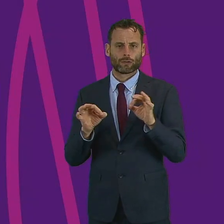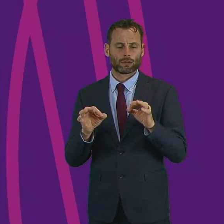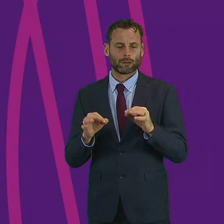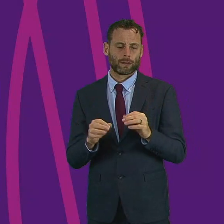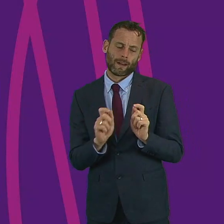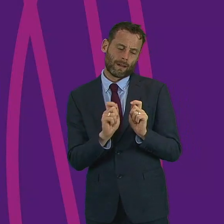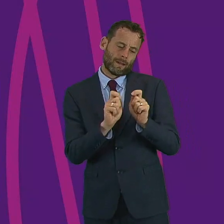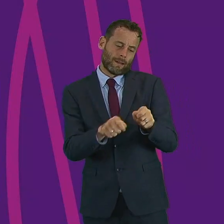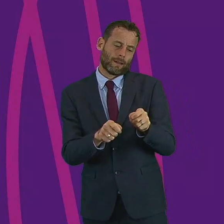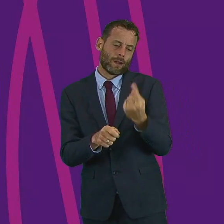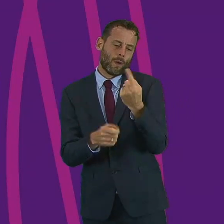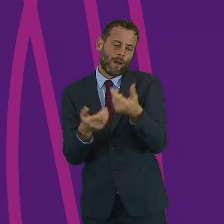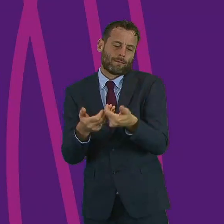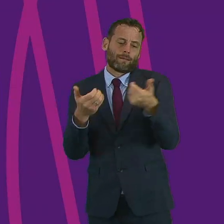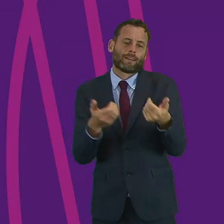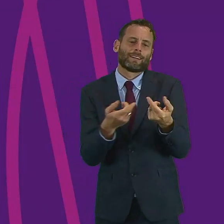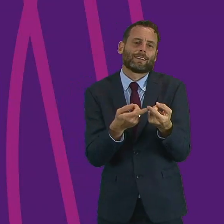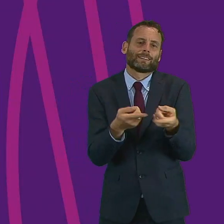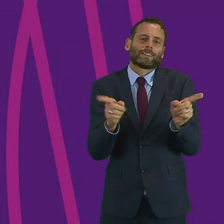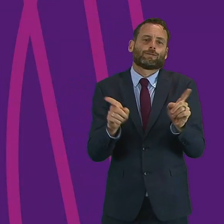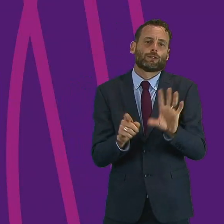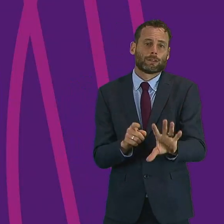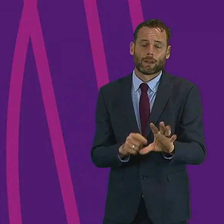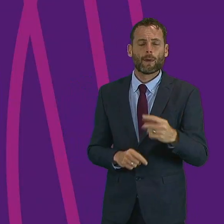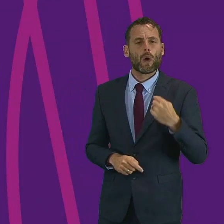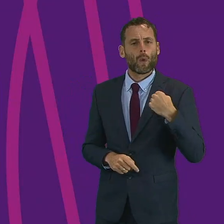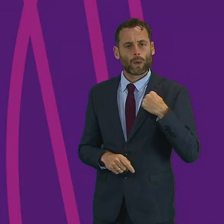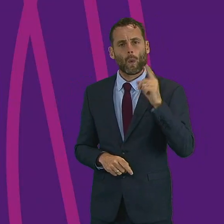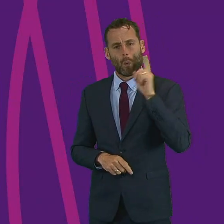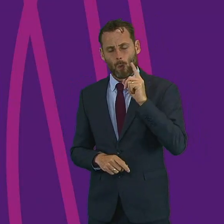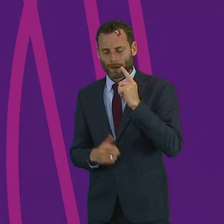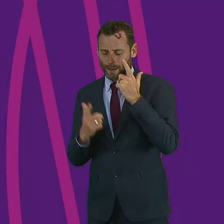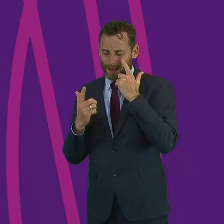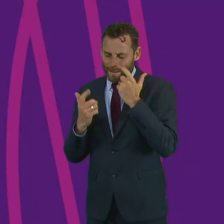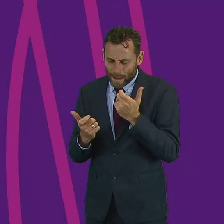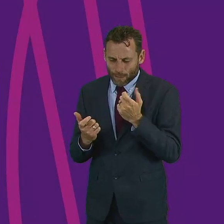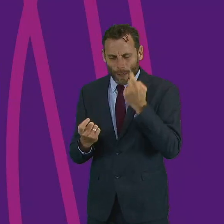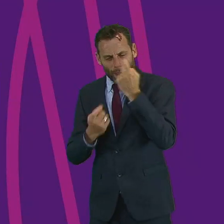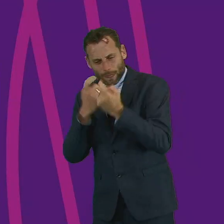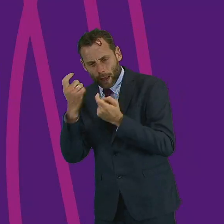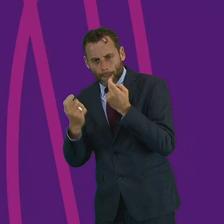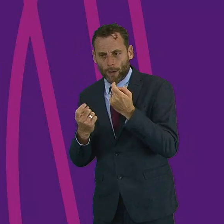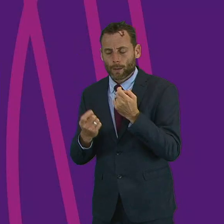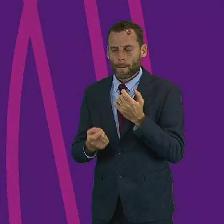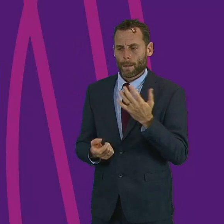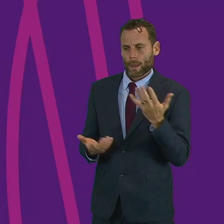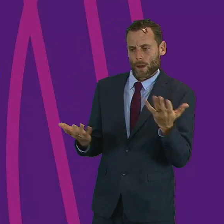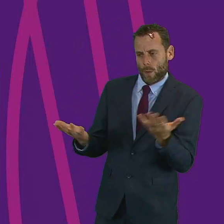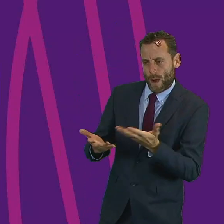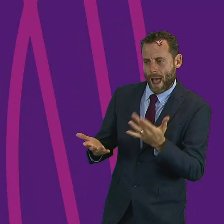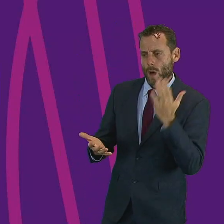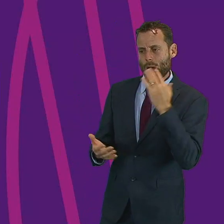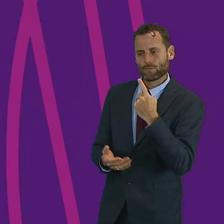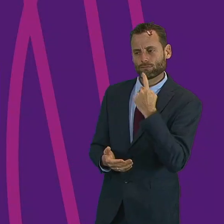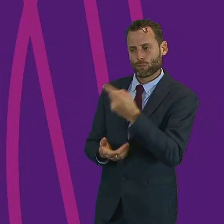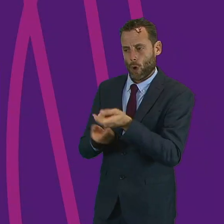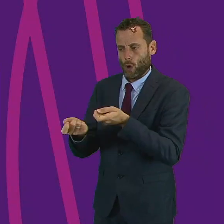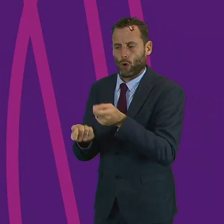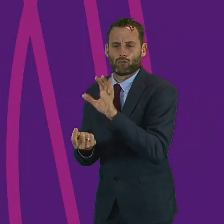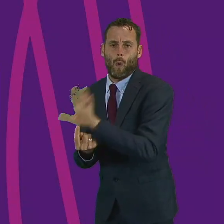Well, let me be very clear. I've had no meetings in the past week or 2 weeks or any part of COVID to